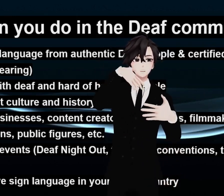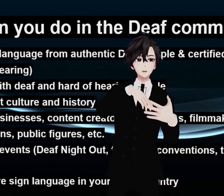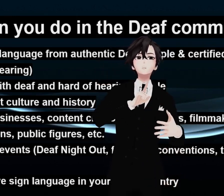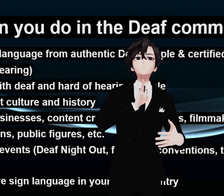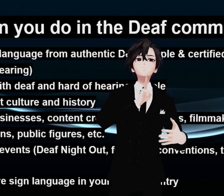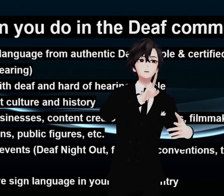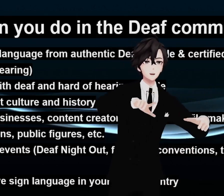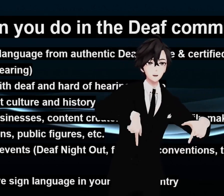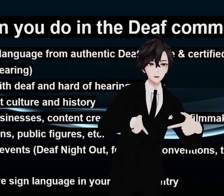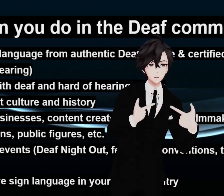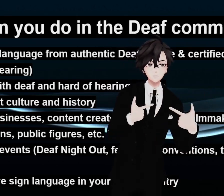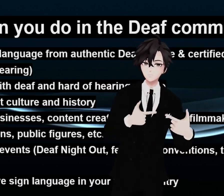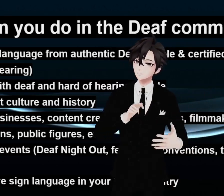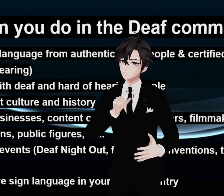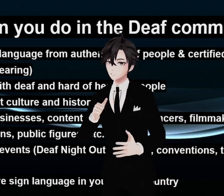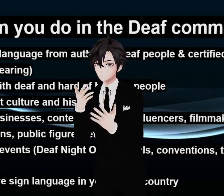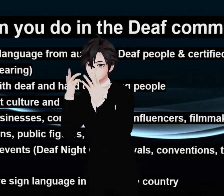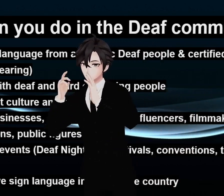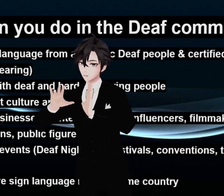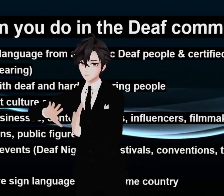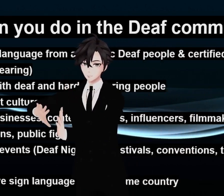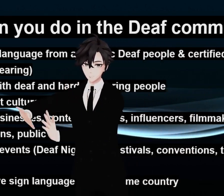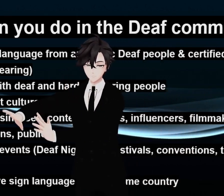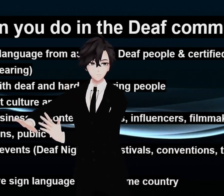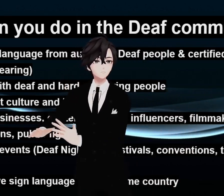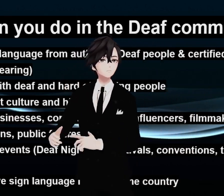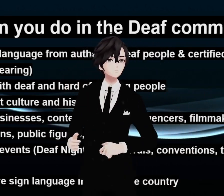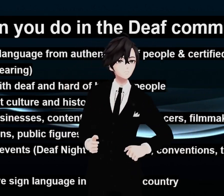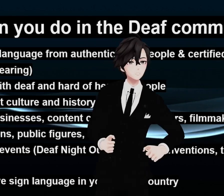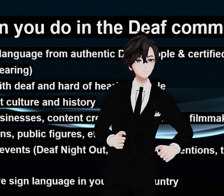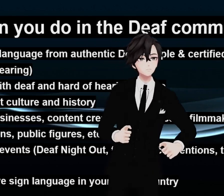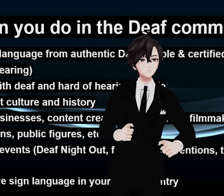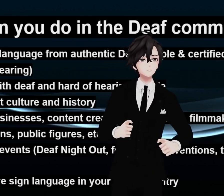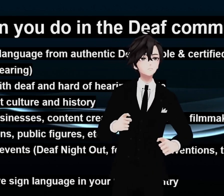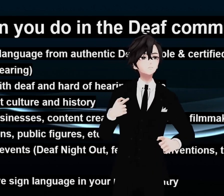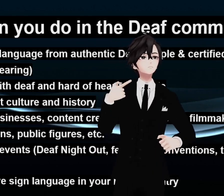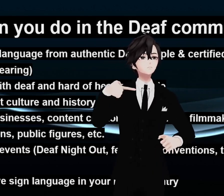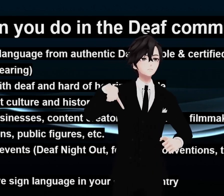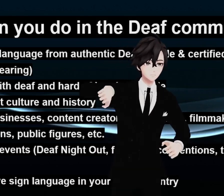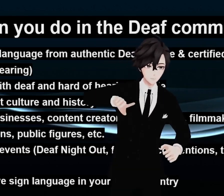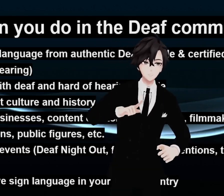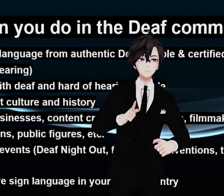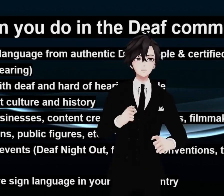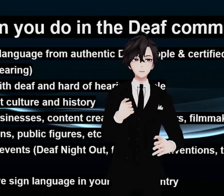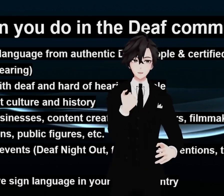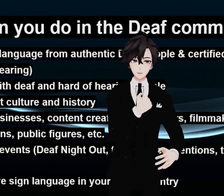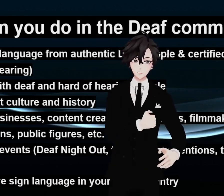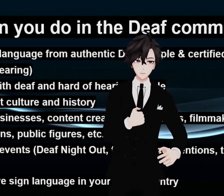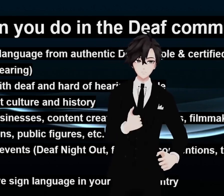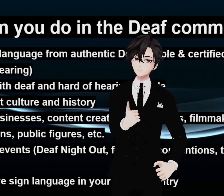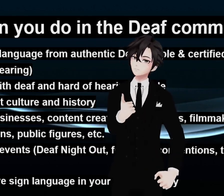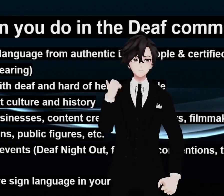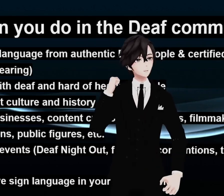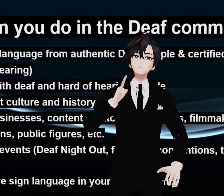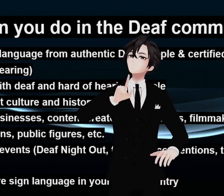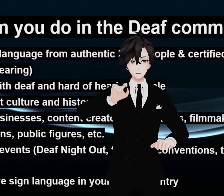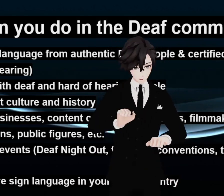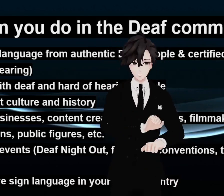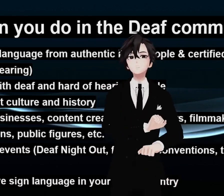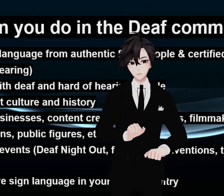You can also go to deaf events in real life, not just here in VR. If you go there, you